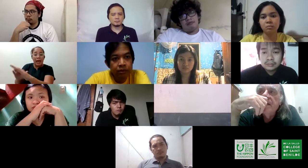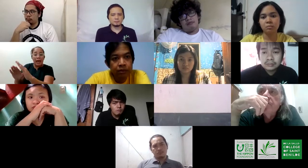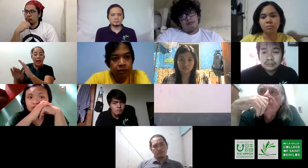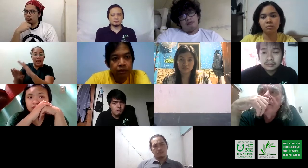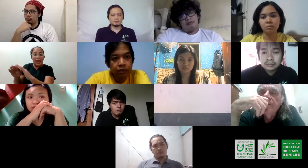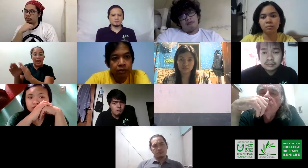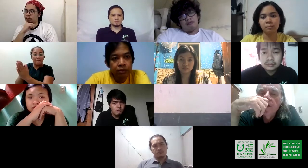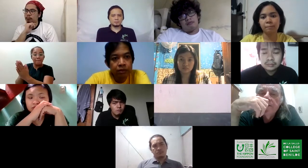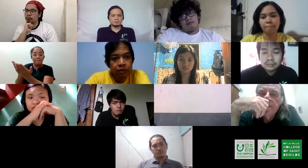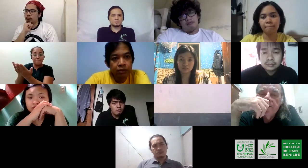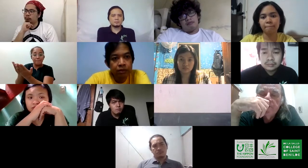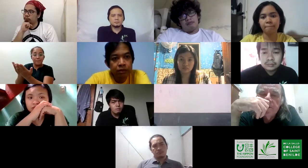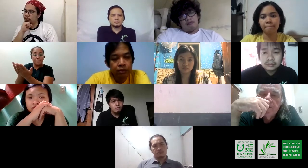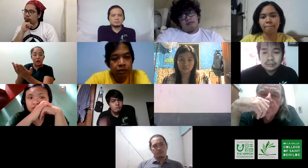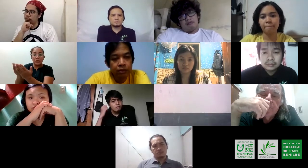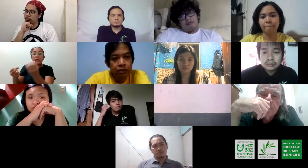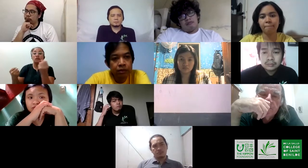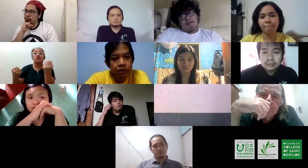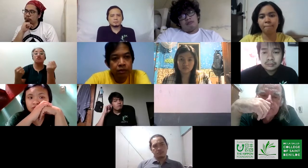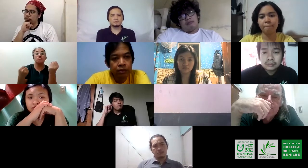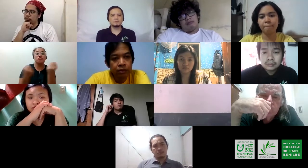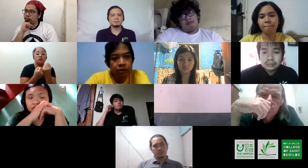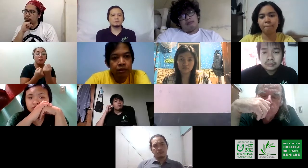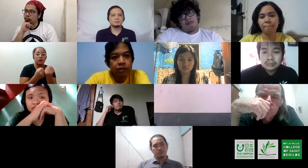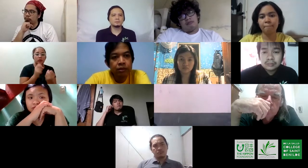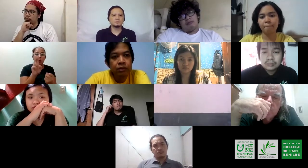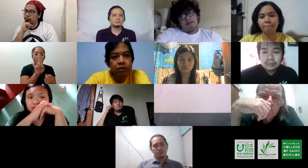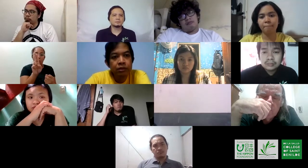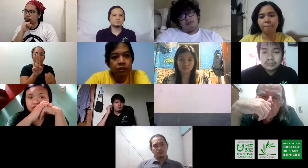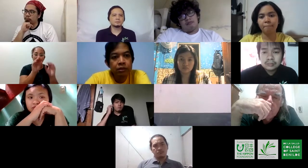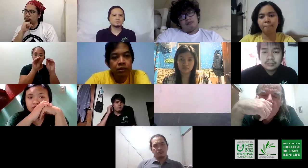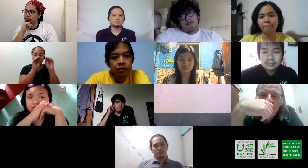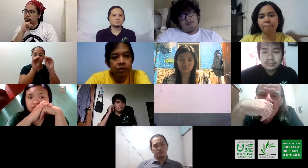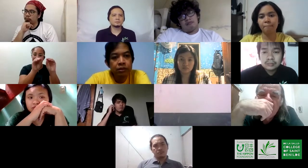as a supplement to what the teacher uses you.